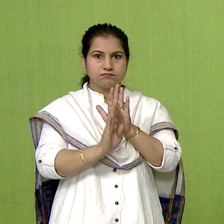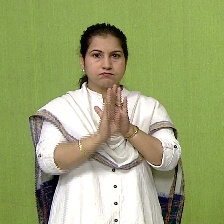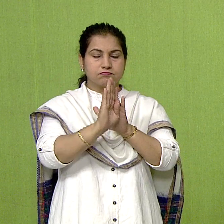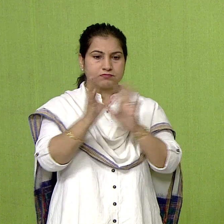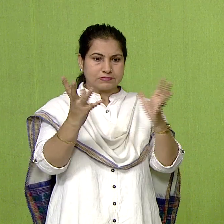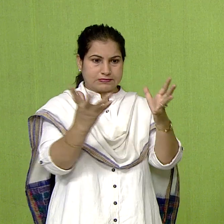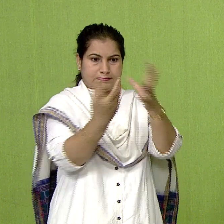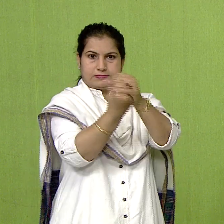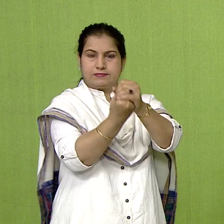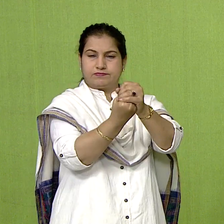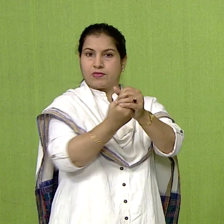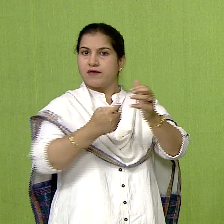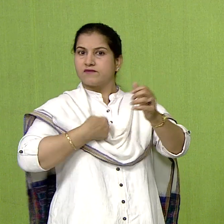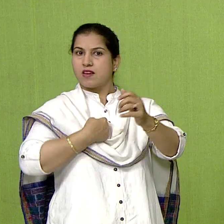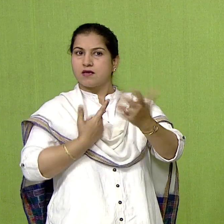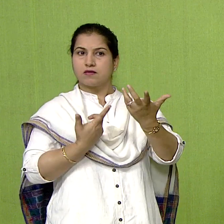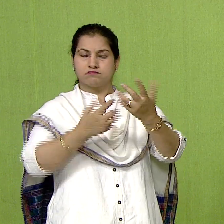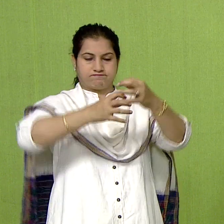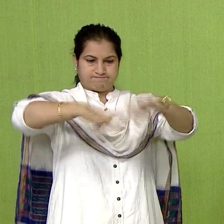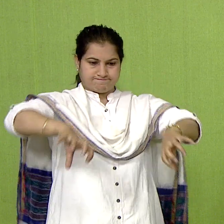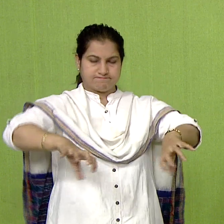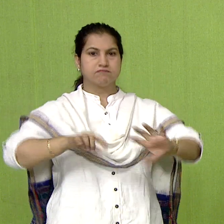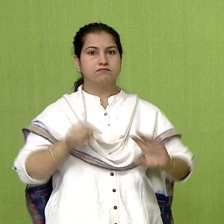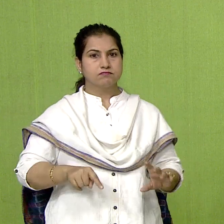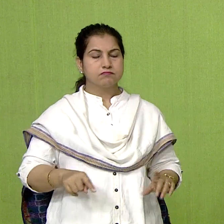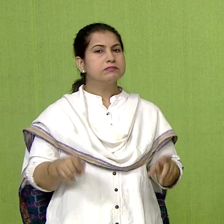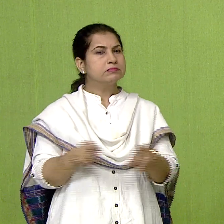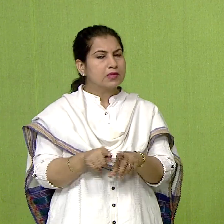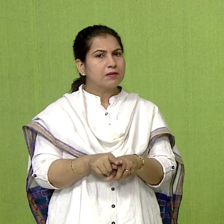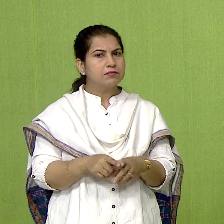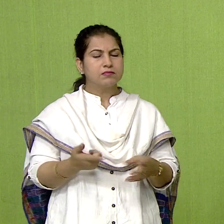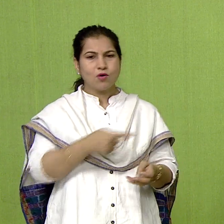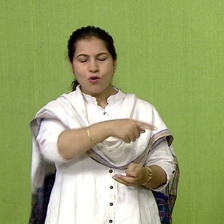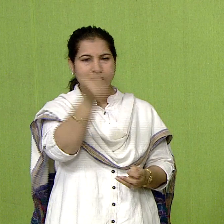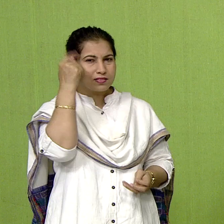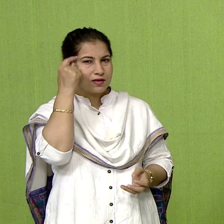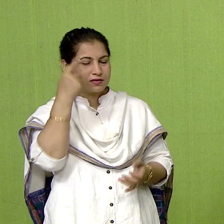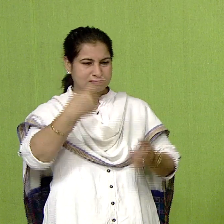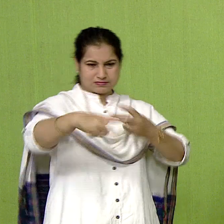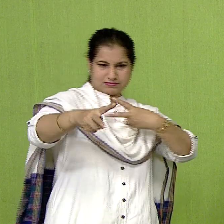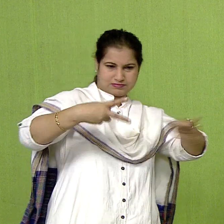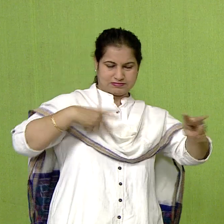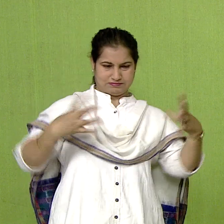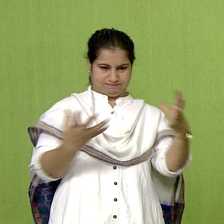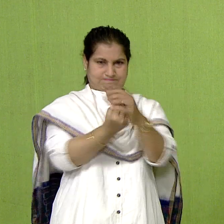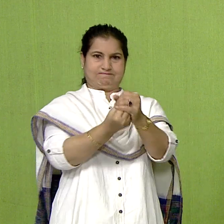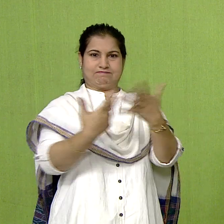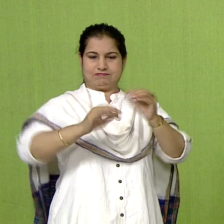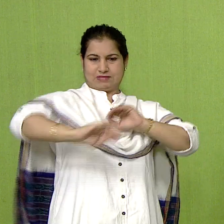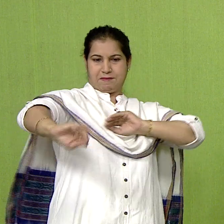unity among Indians and create differences between Hindus and Muslims.